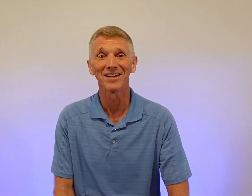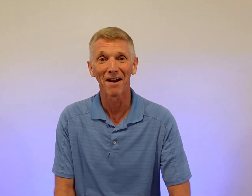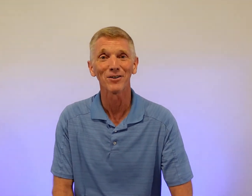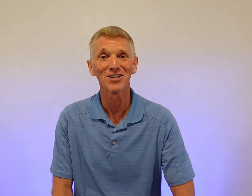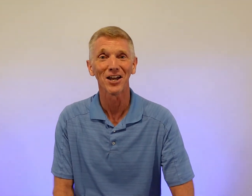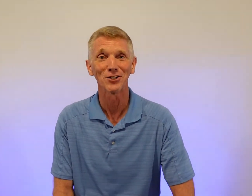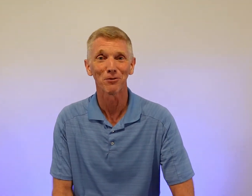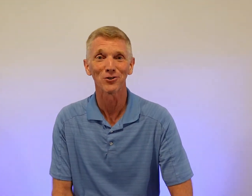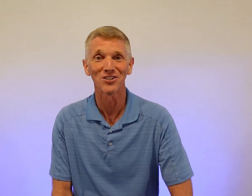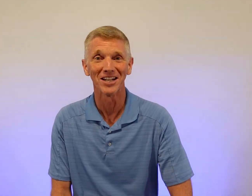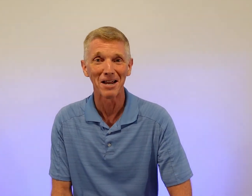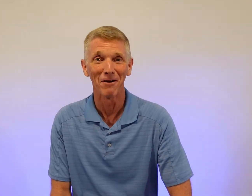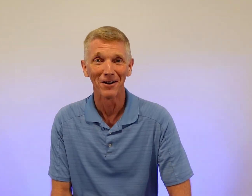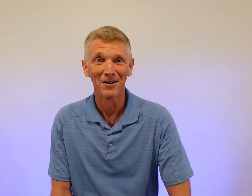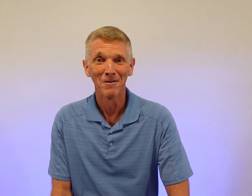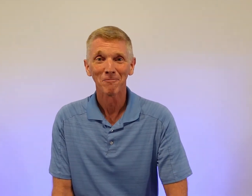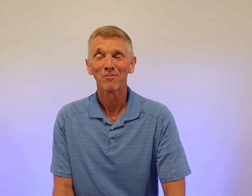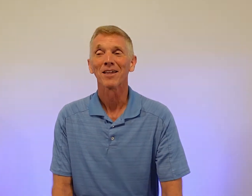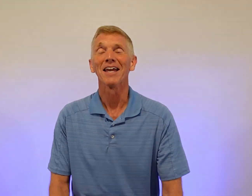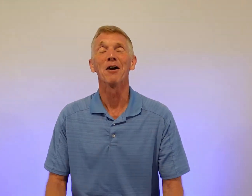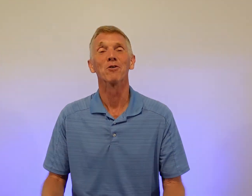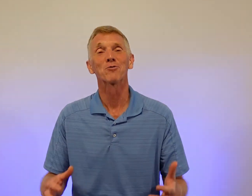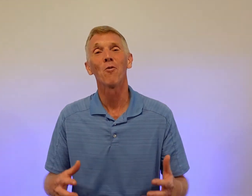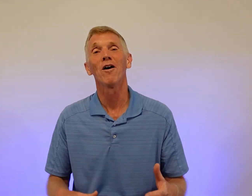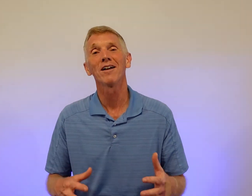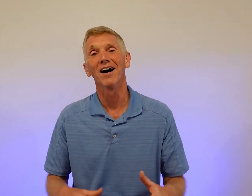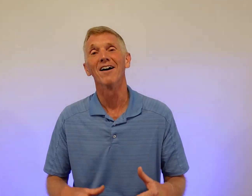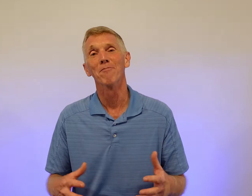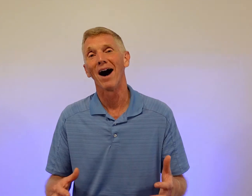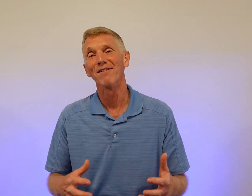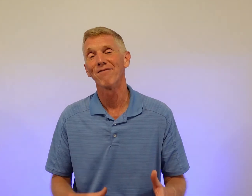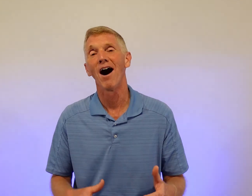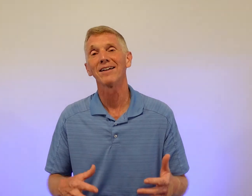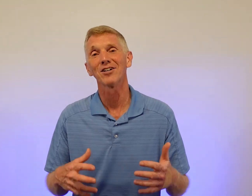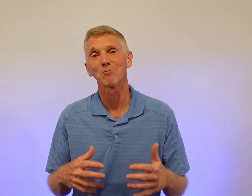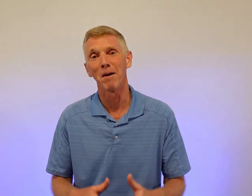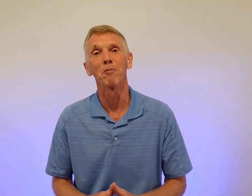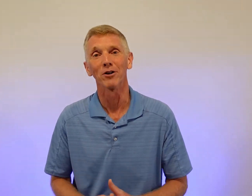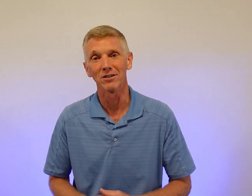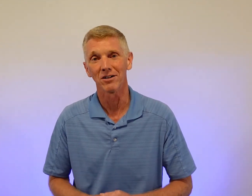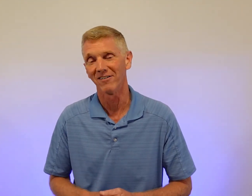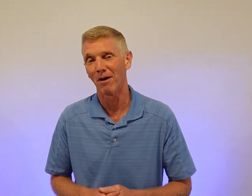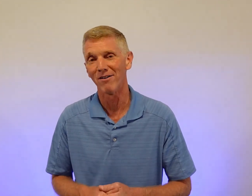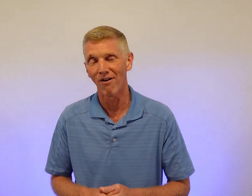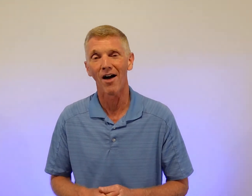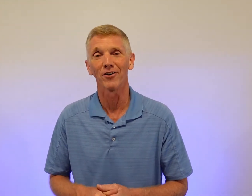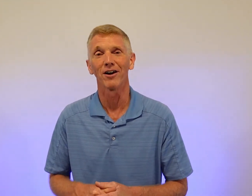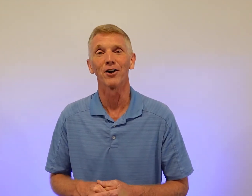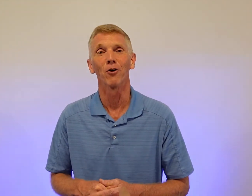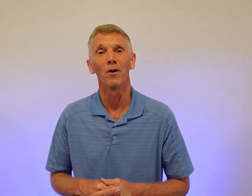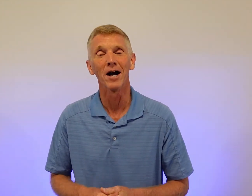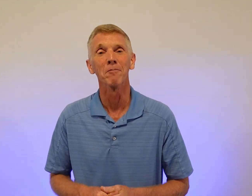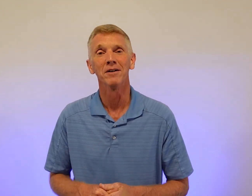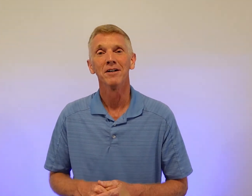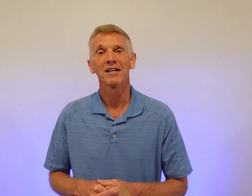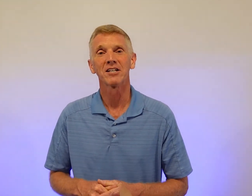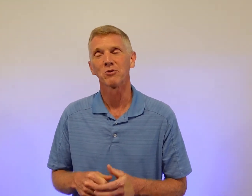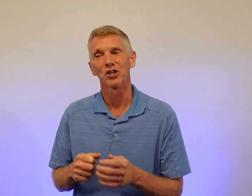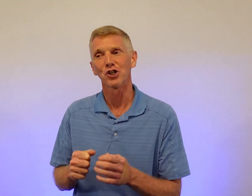every salesperson's nightmare. It was one of my fondest memories of my father and growing up because it was a chance